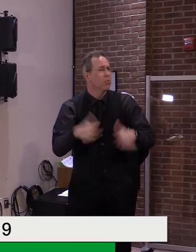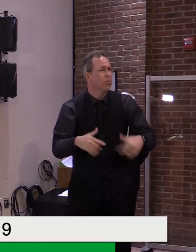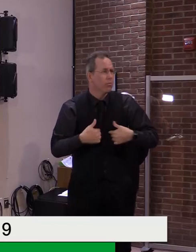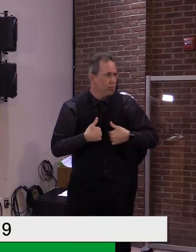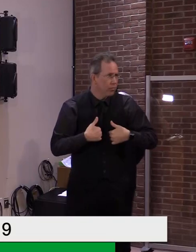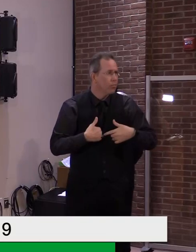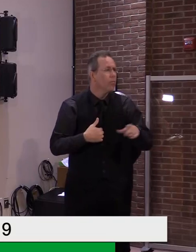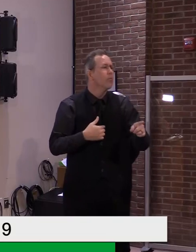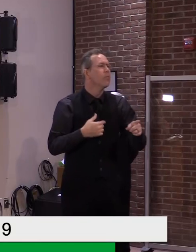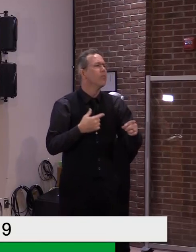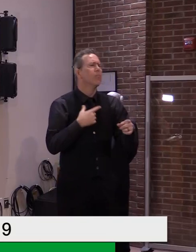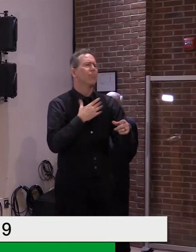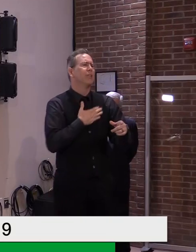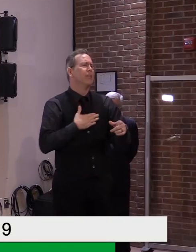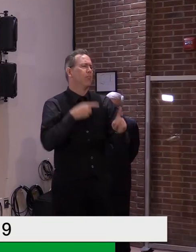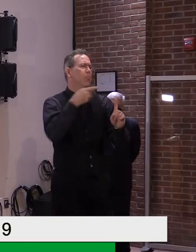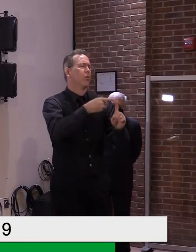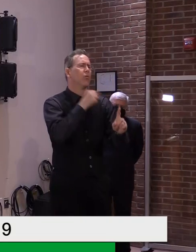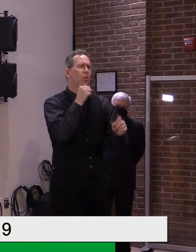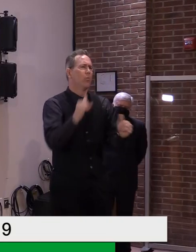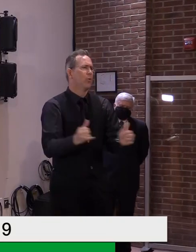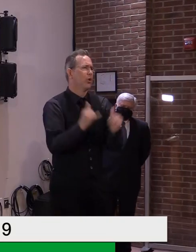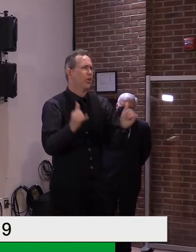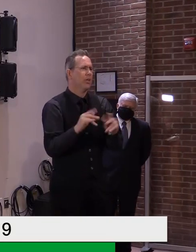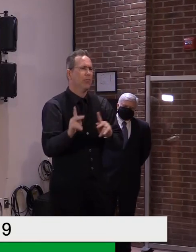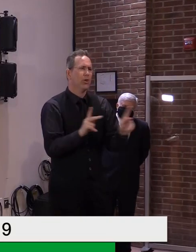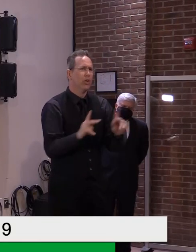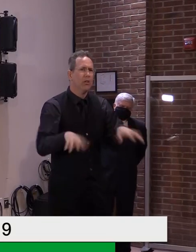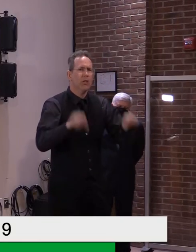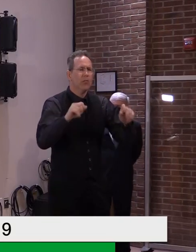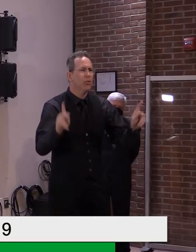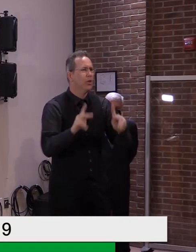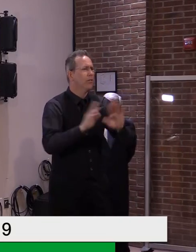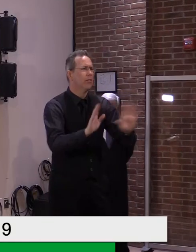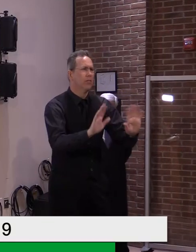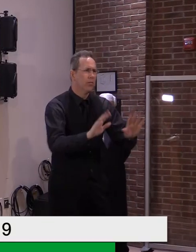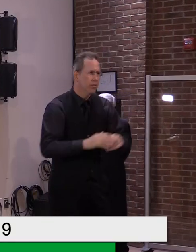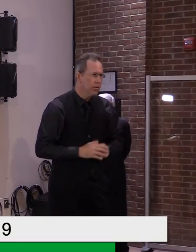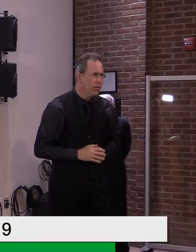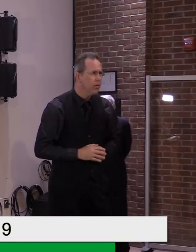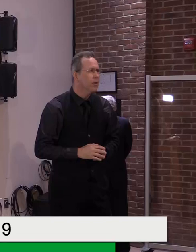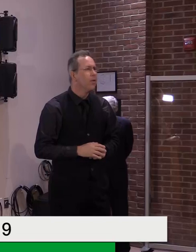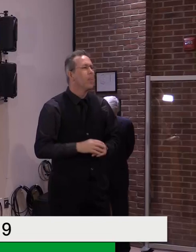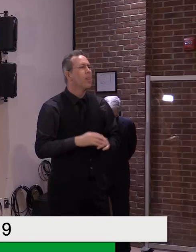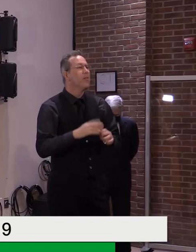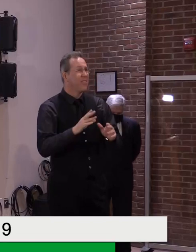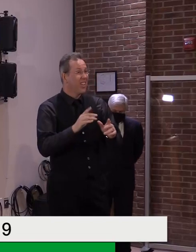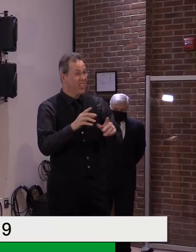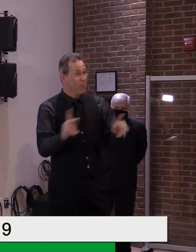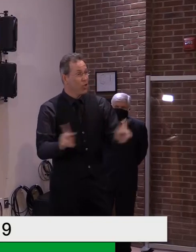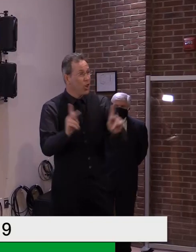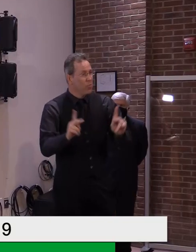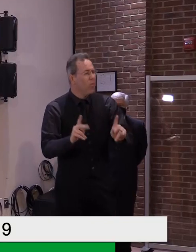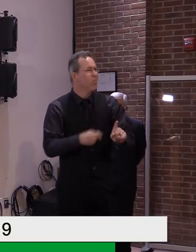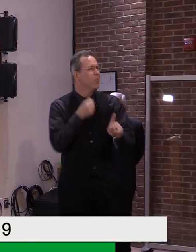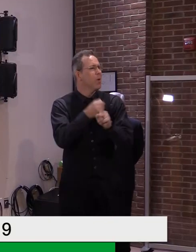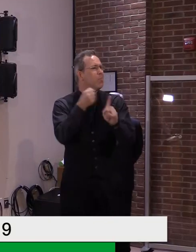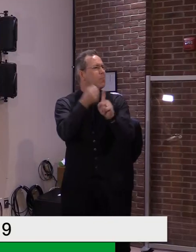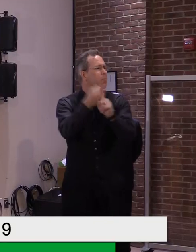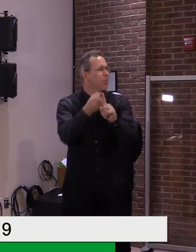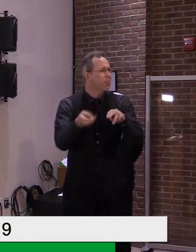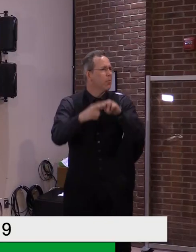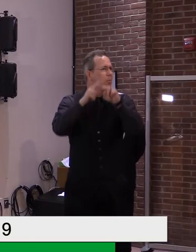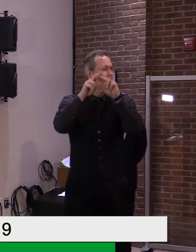gathering, but they were more, again, reflecting what was going on in Chittenden County and in Burlington particularly with regard